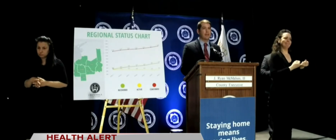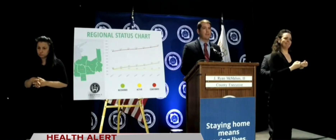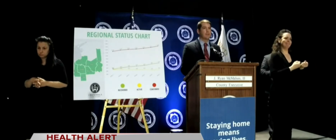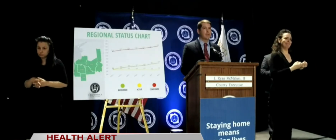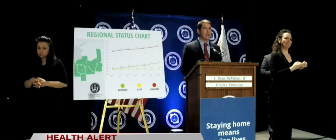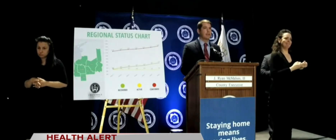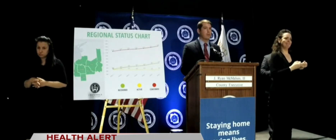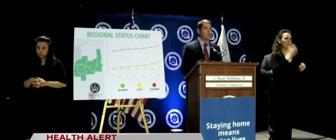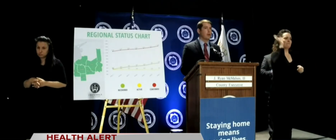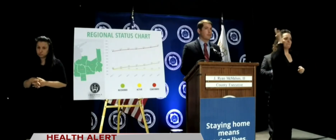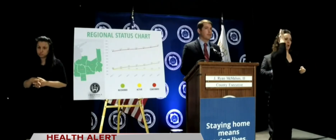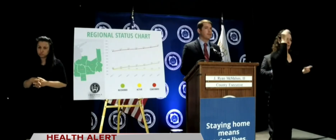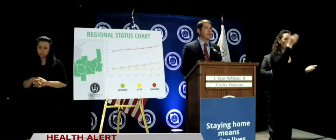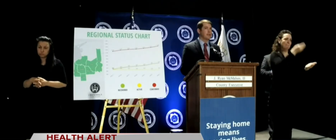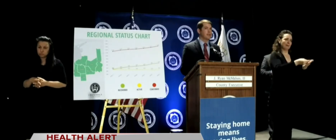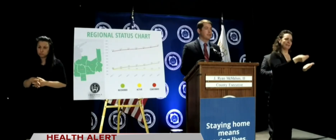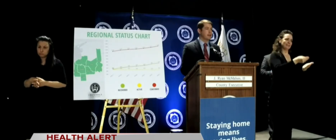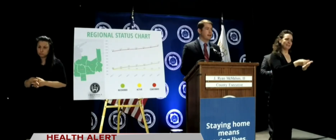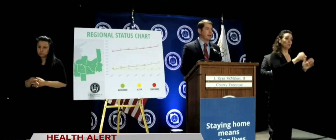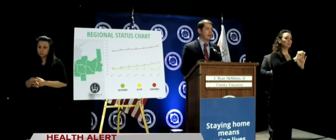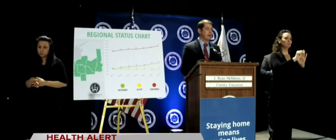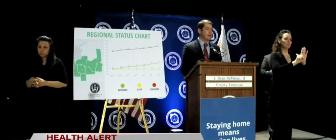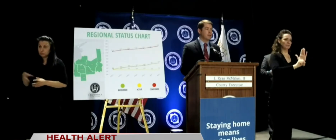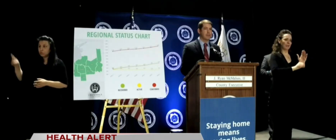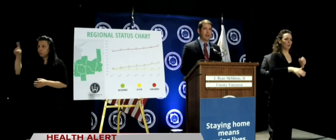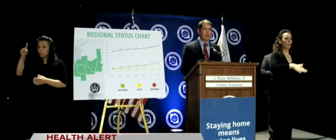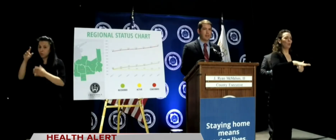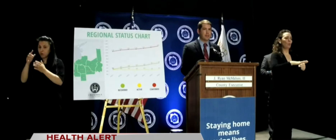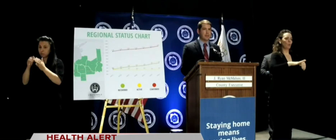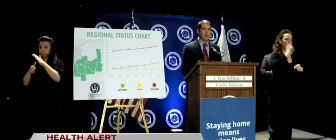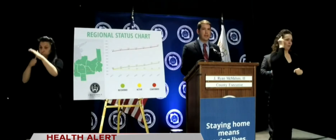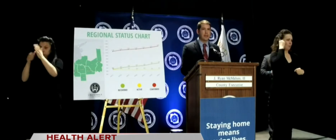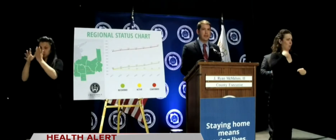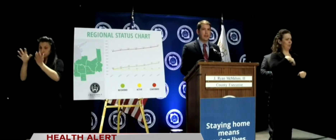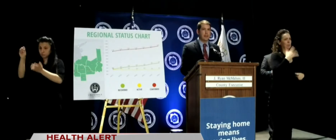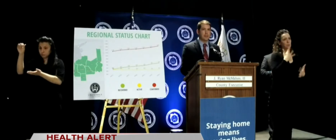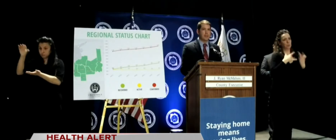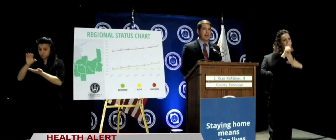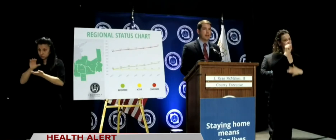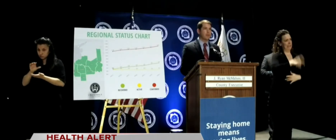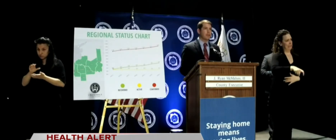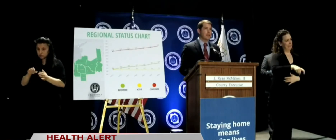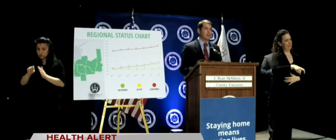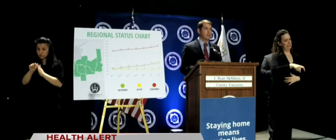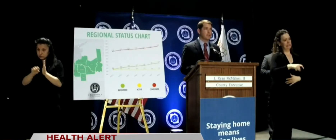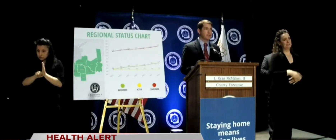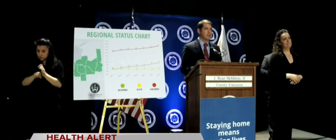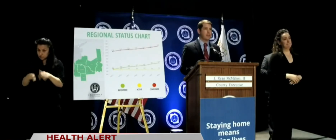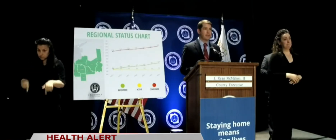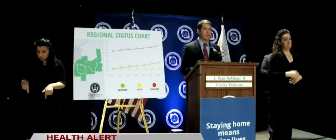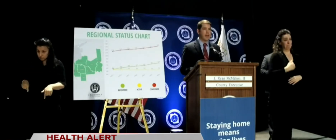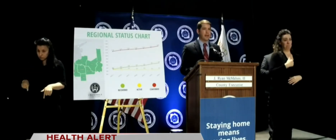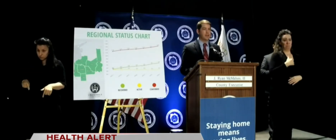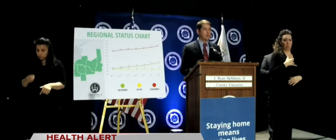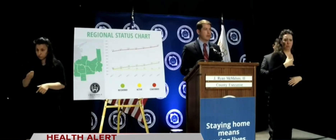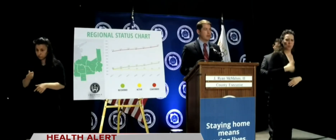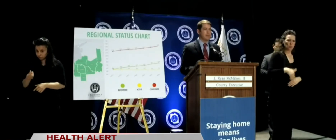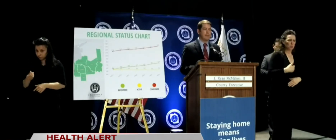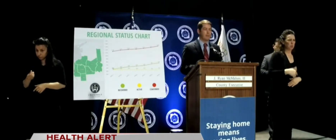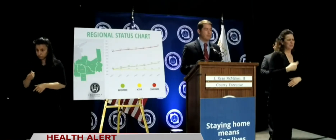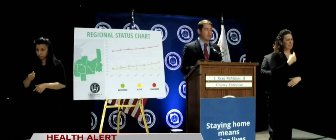federal aid for state and local governments is. I was incredibly disappointed that it was not included in this recent stimulus